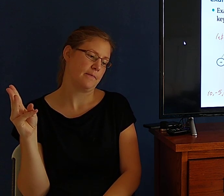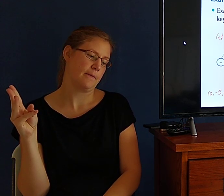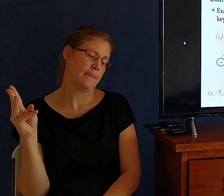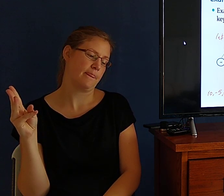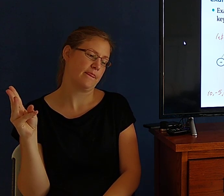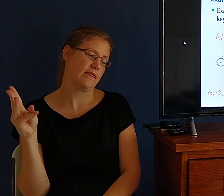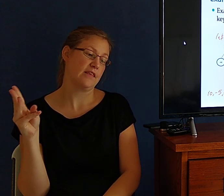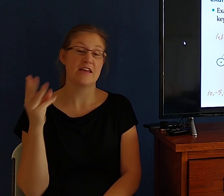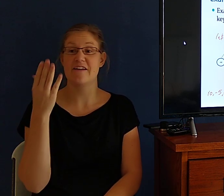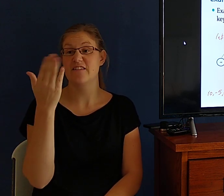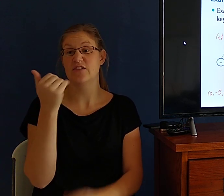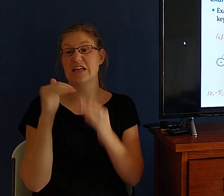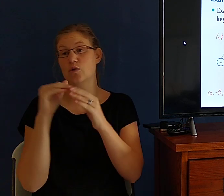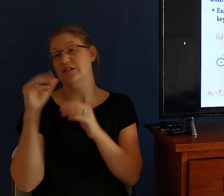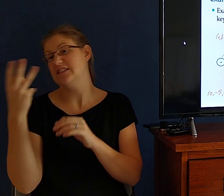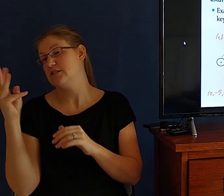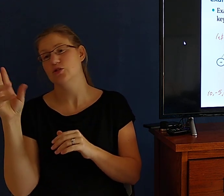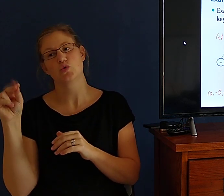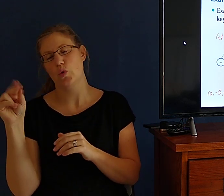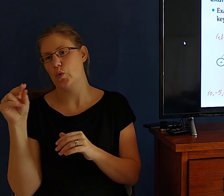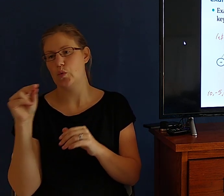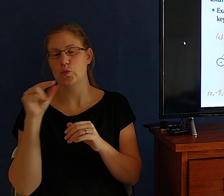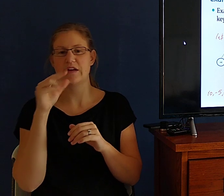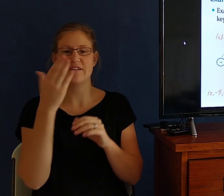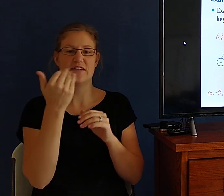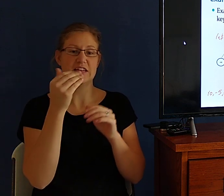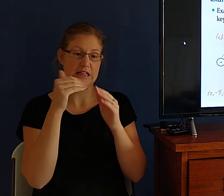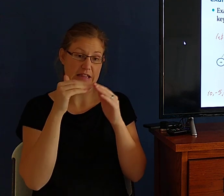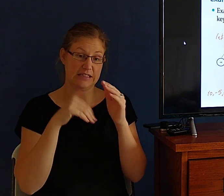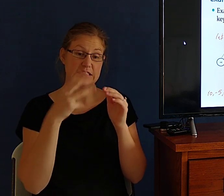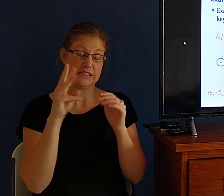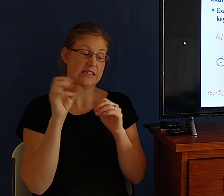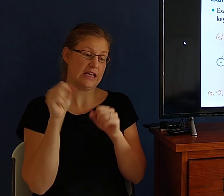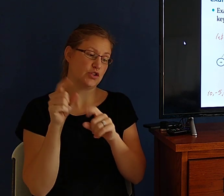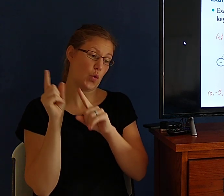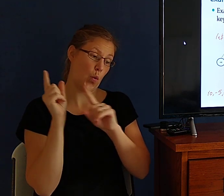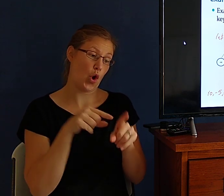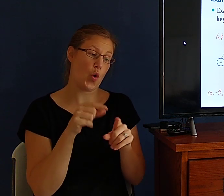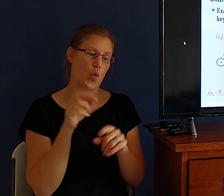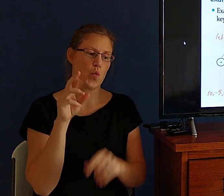equal to 16? No. 15 is less than 16? Yes. So go to the right,